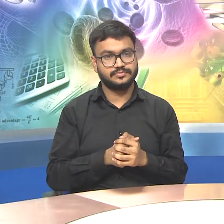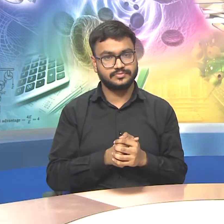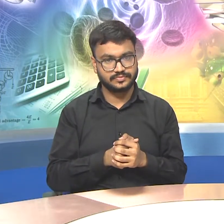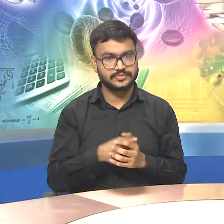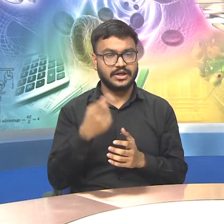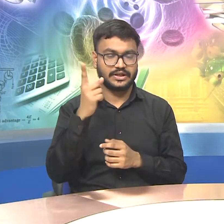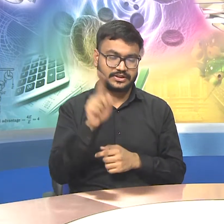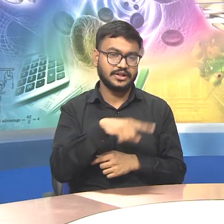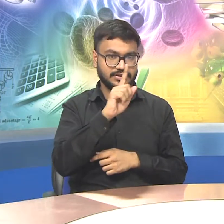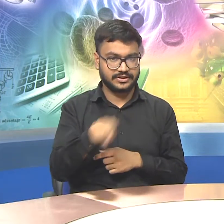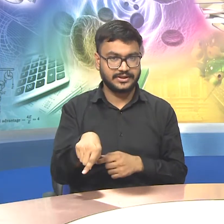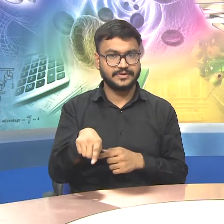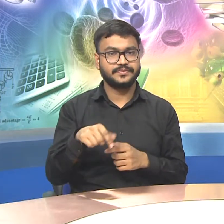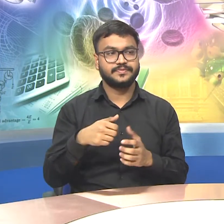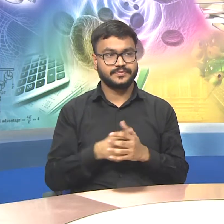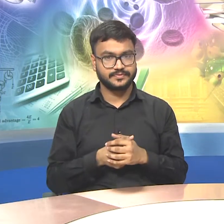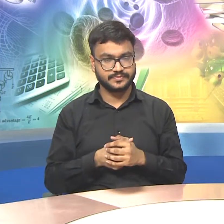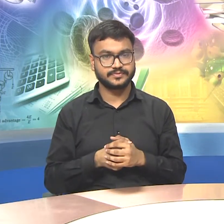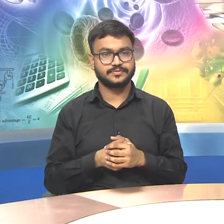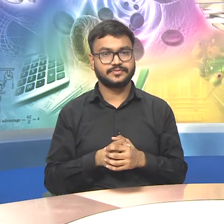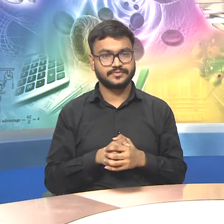And the answer is false.